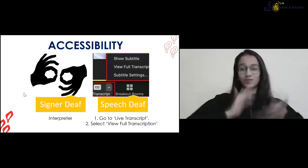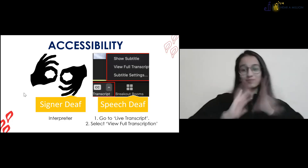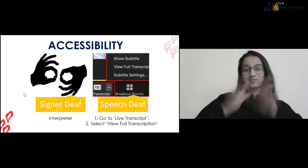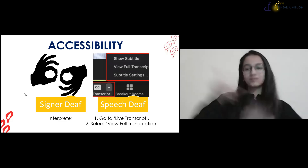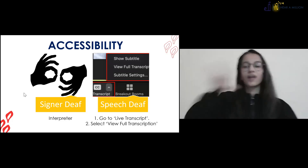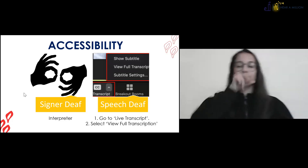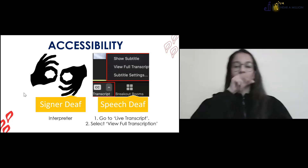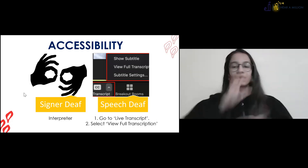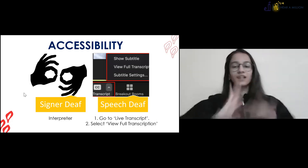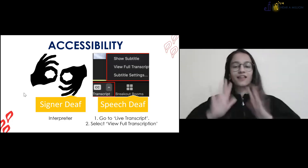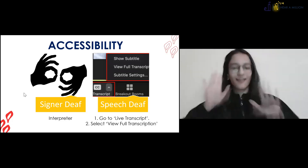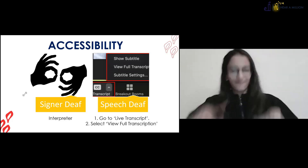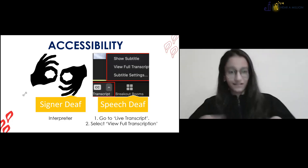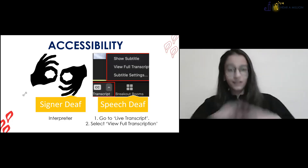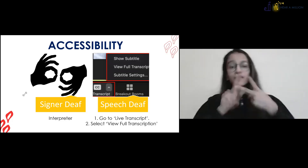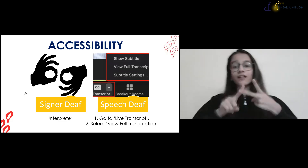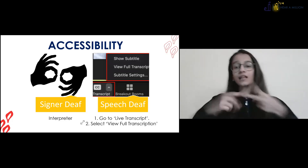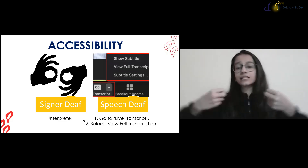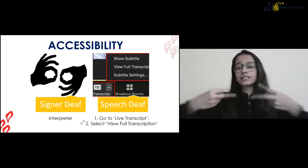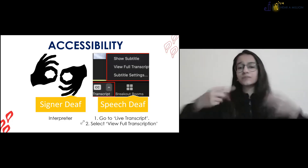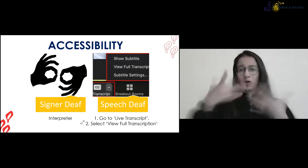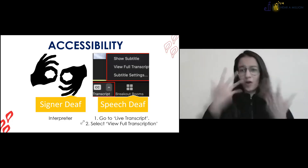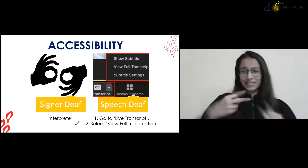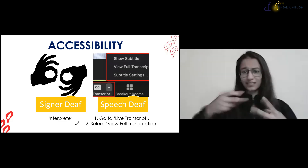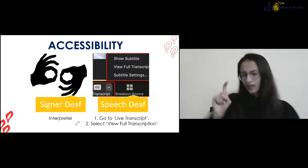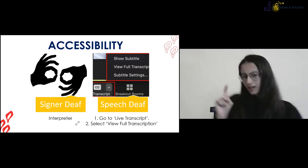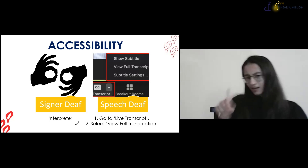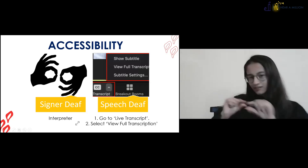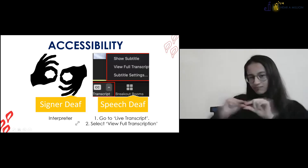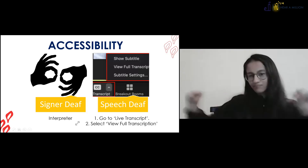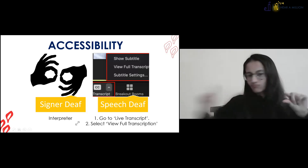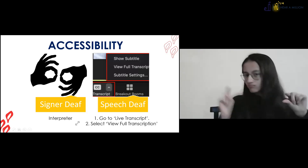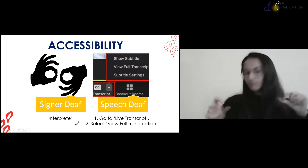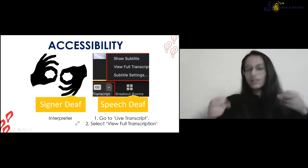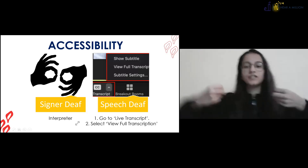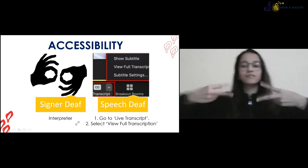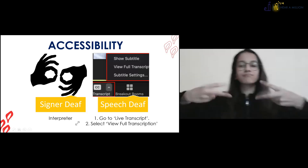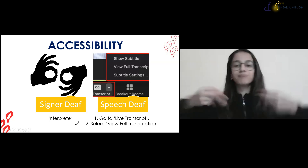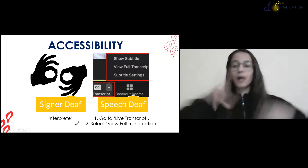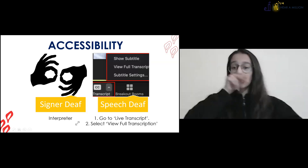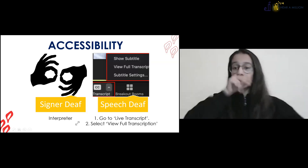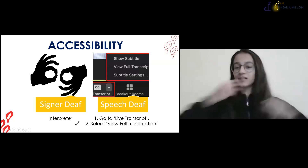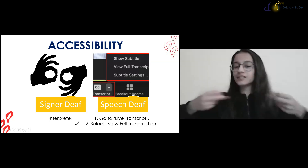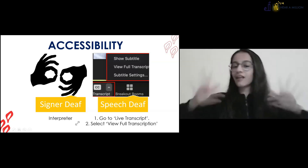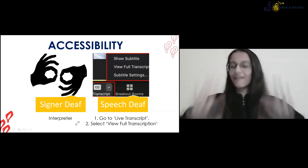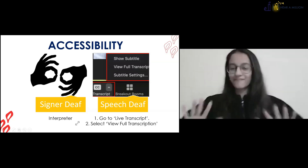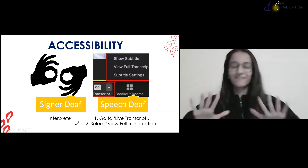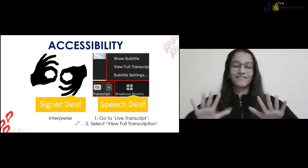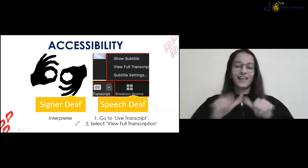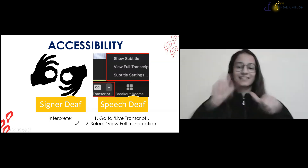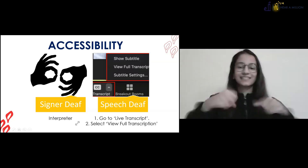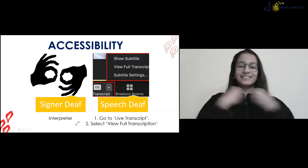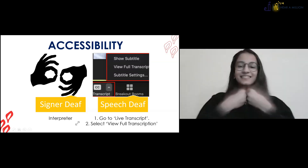So we are providing accessibility today. We have the interpreters and also the subtitles option for